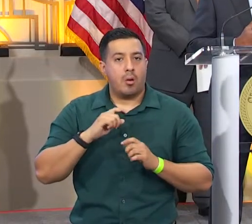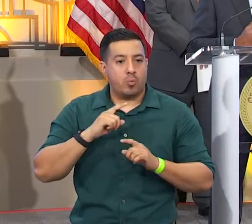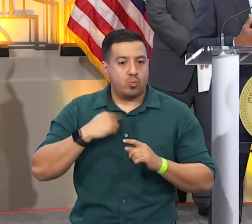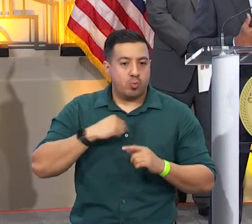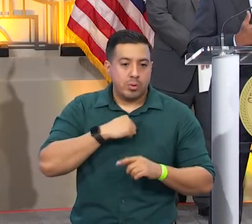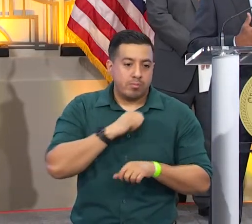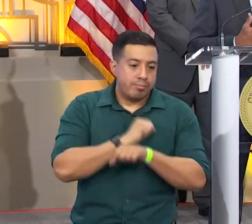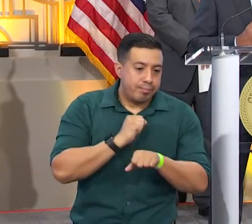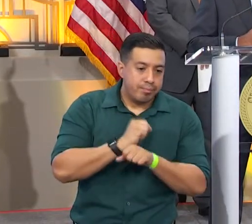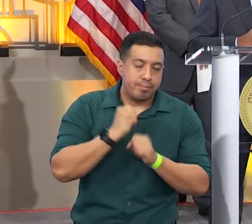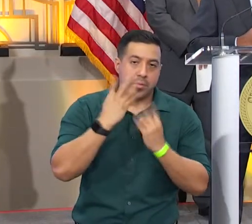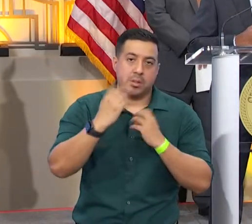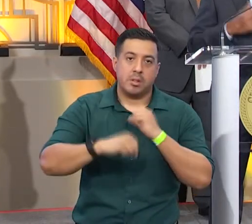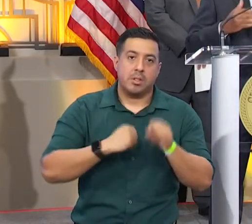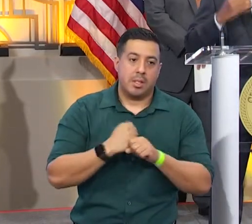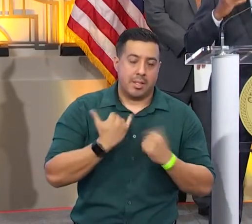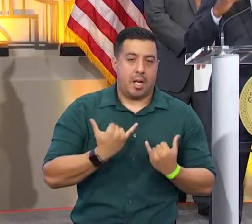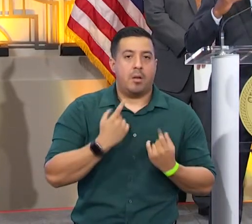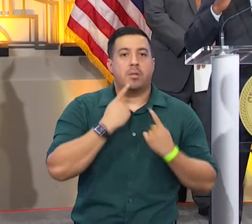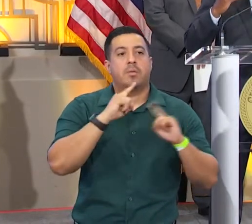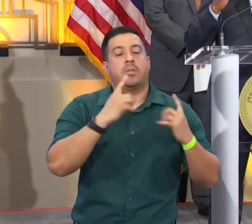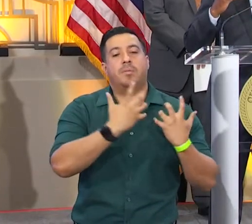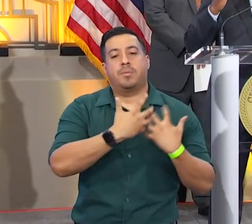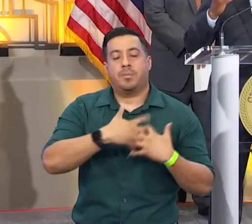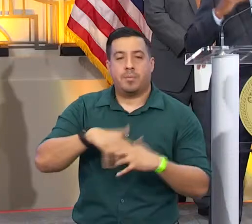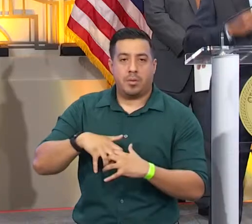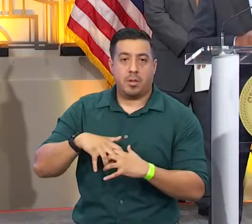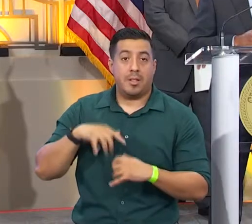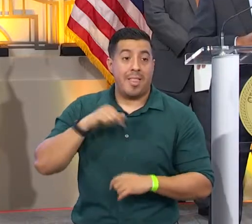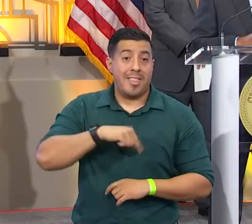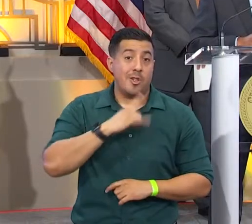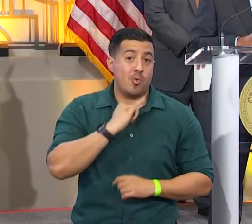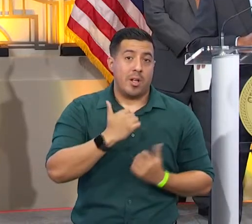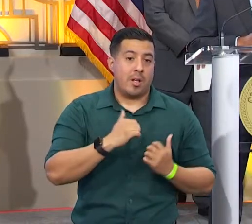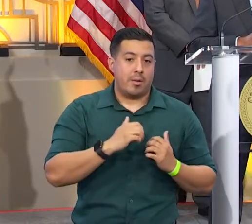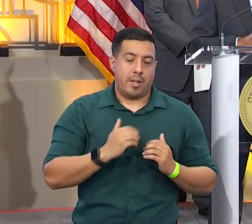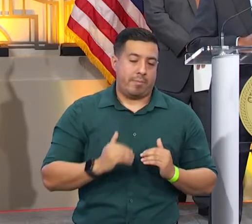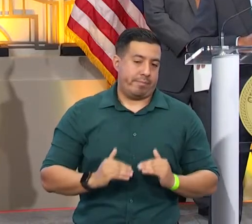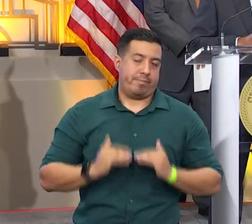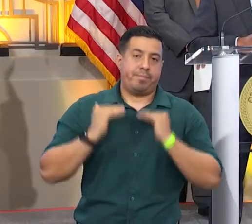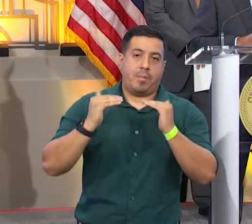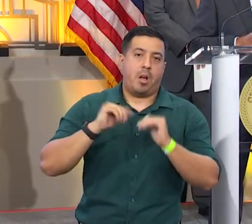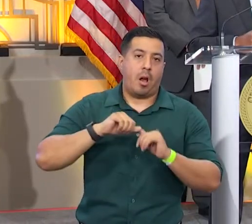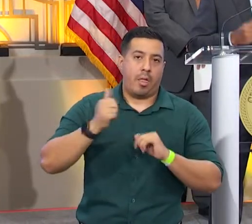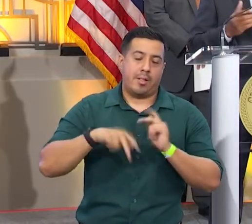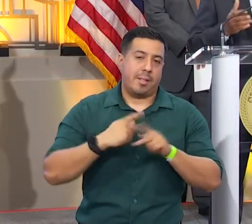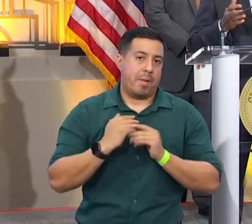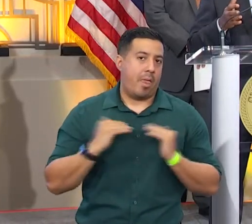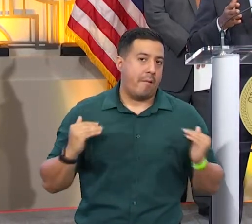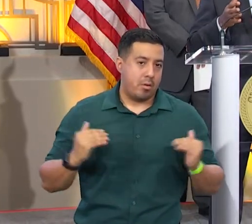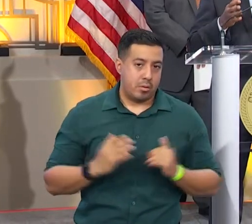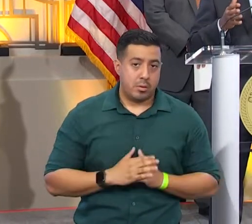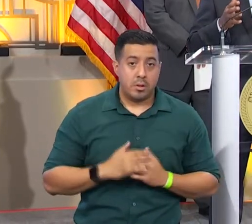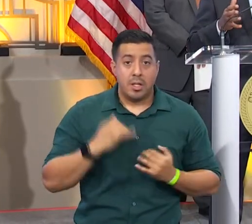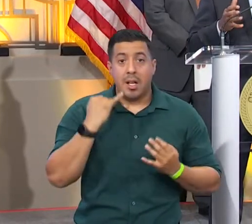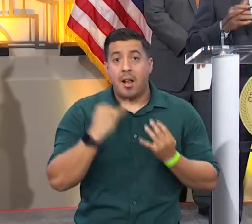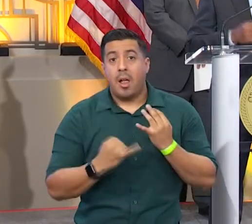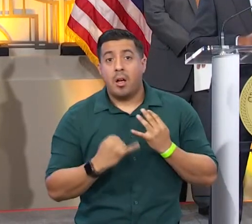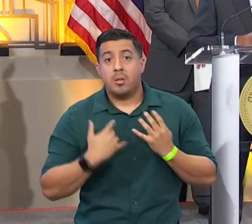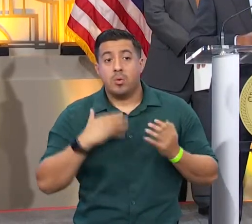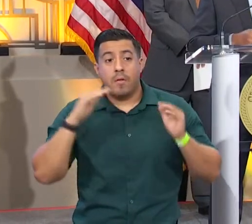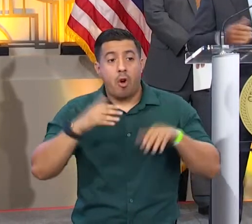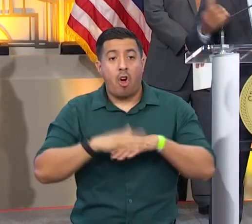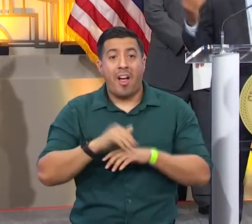working on for years. This just takes it to another level. And then lastly, we're focusing on